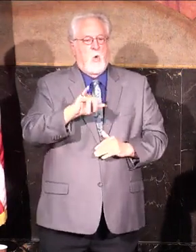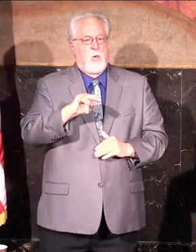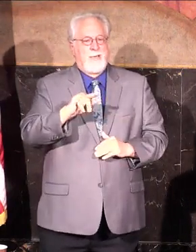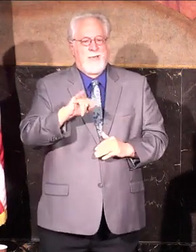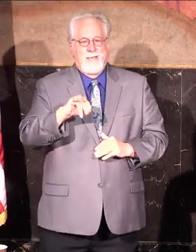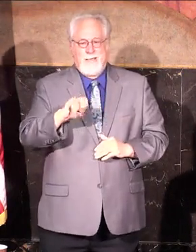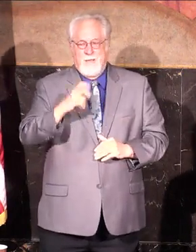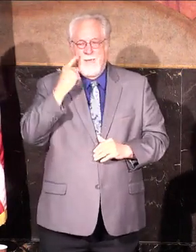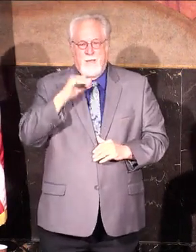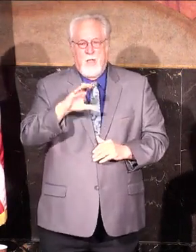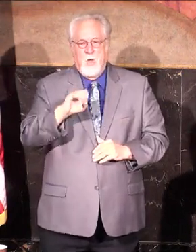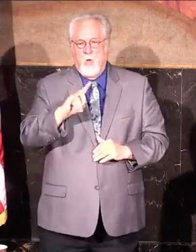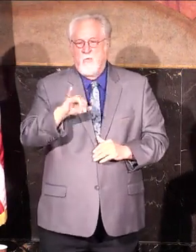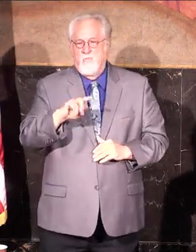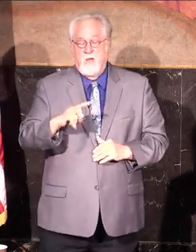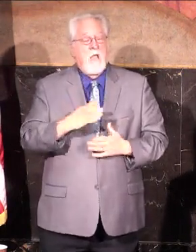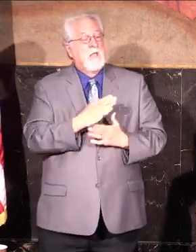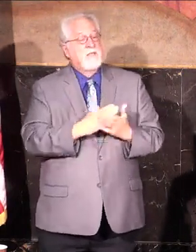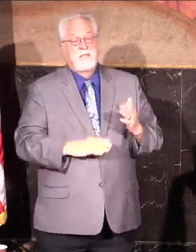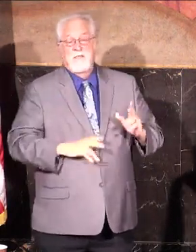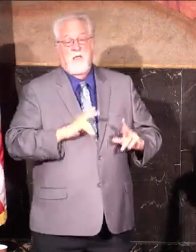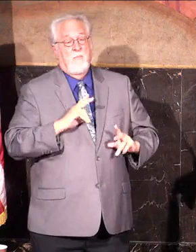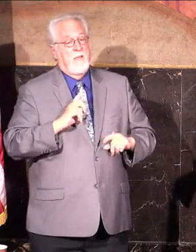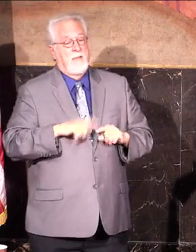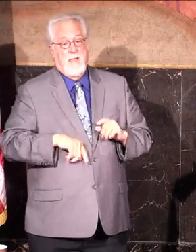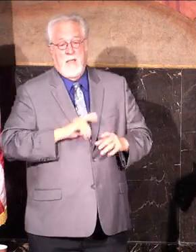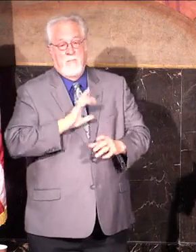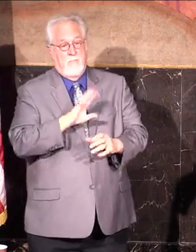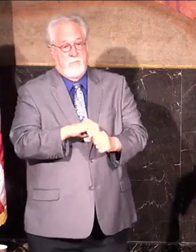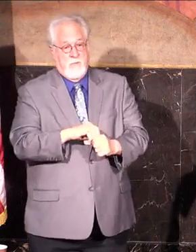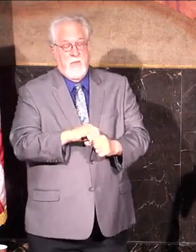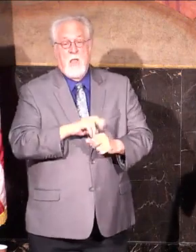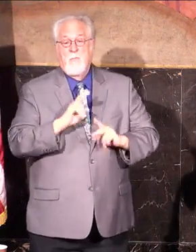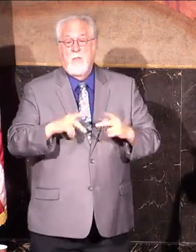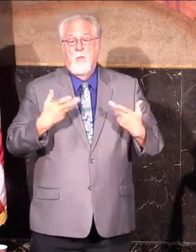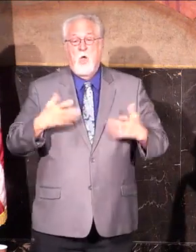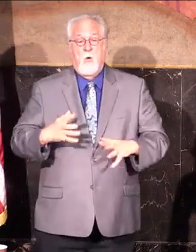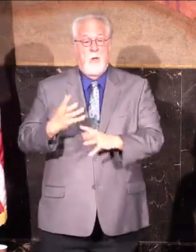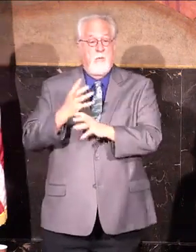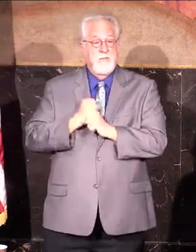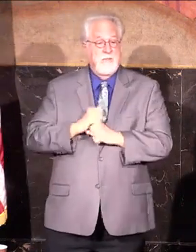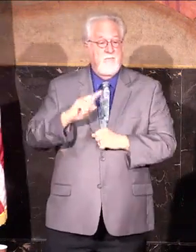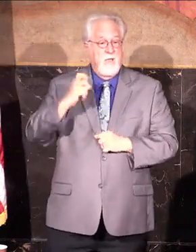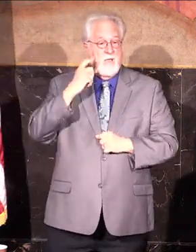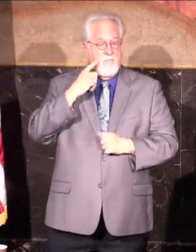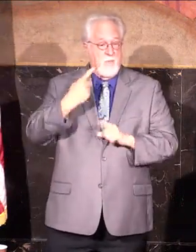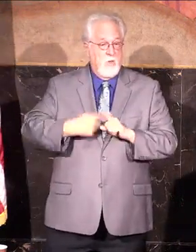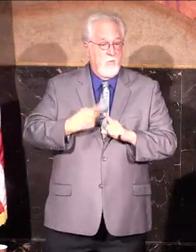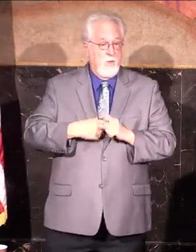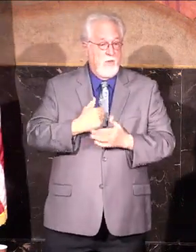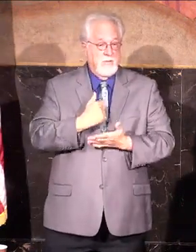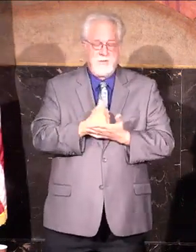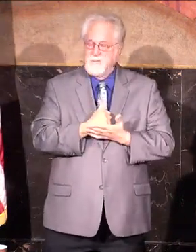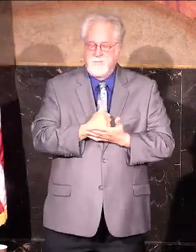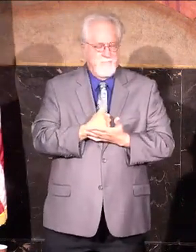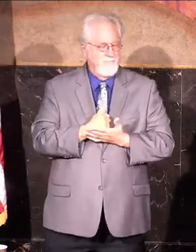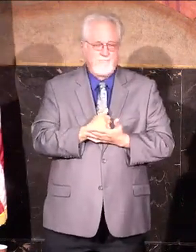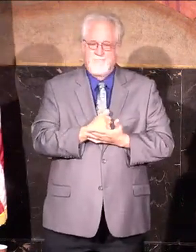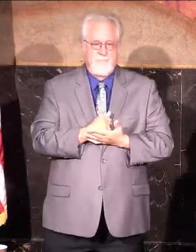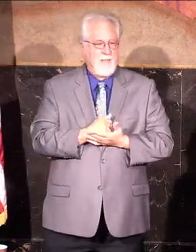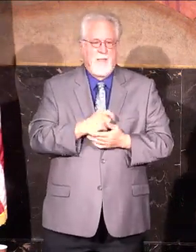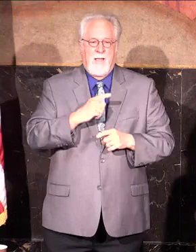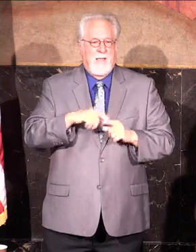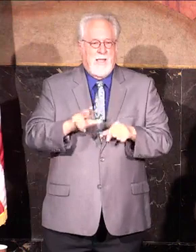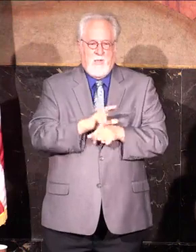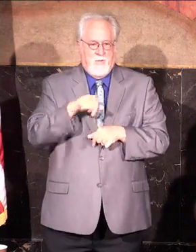are some individuals who will not be able to participate in the program, and I want to be clear. Individuals who are already receiving governmental rental assistance will not be applicable